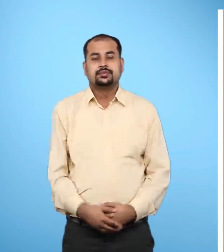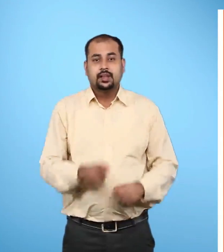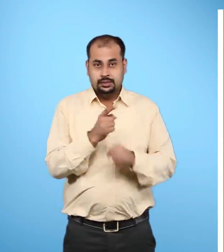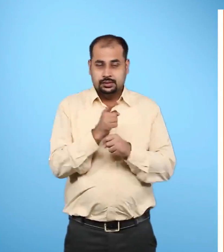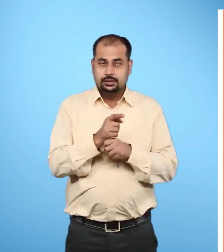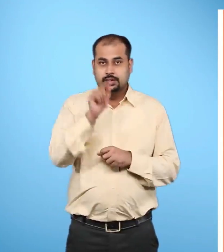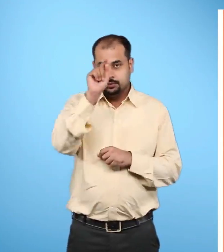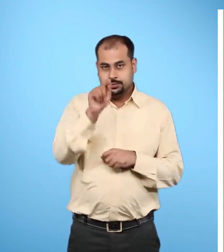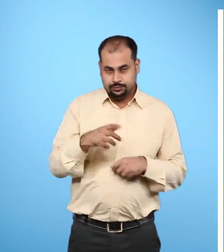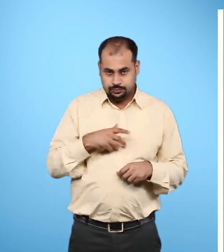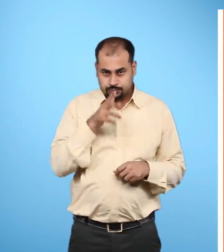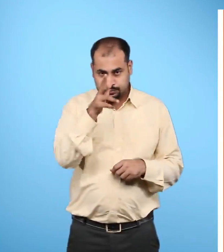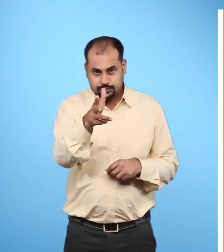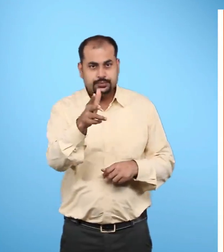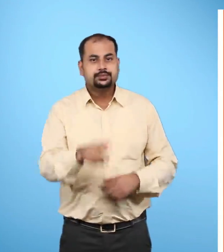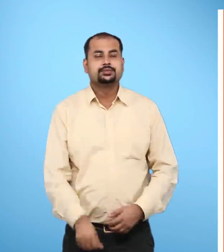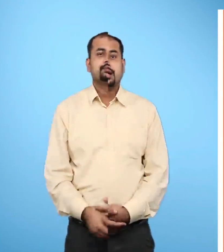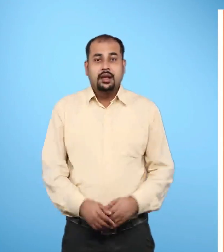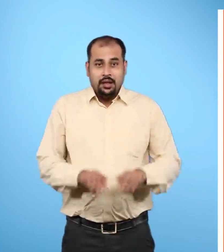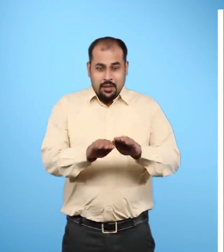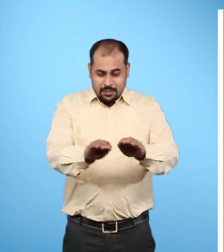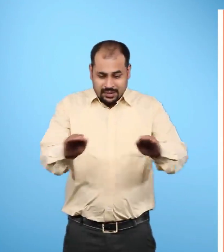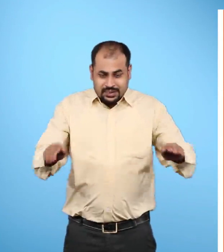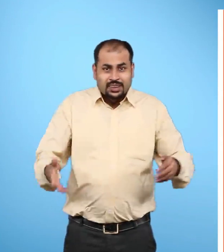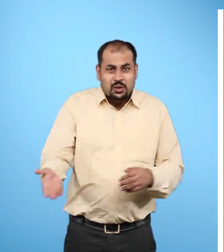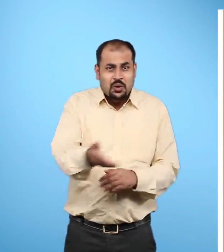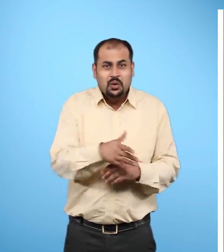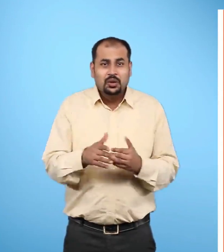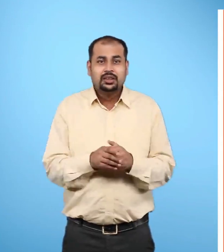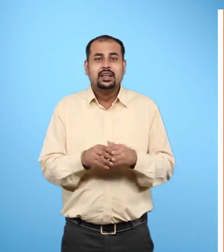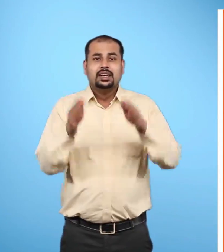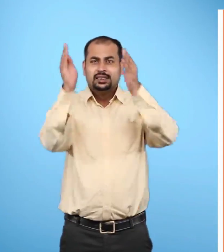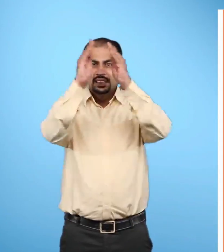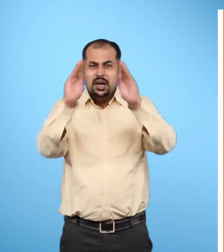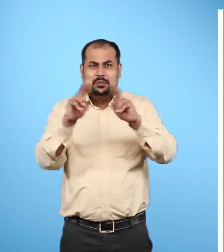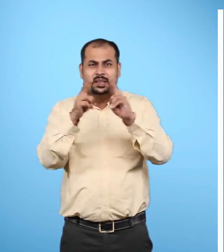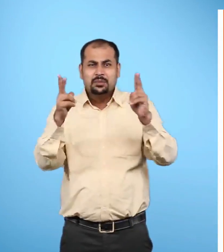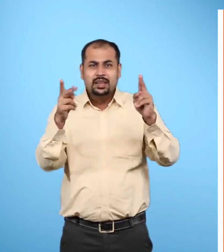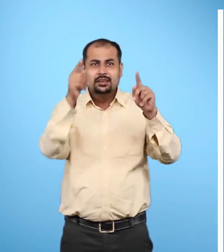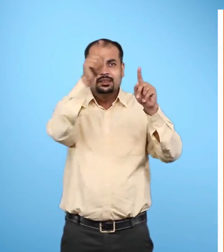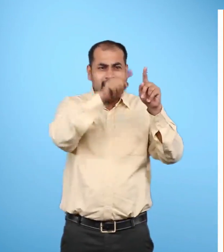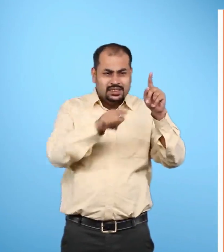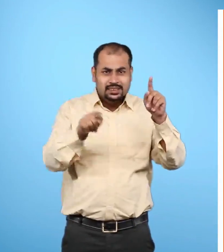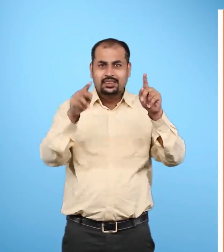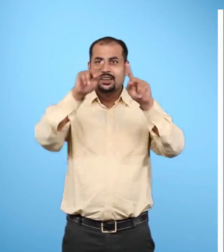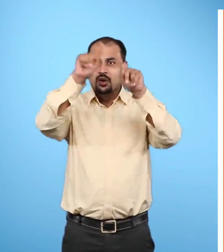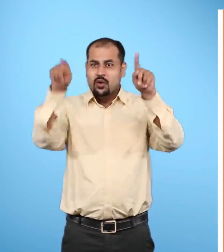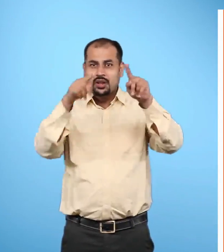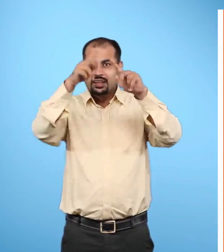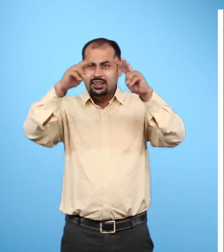For the teacher. In this exercise, children are expected to notice the geometrical symmetry of